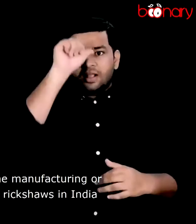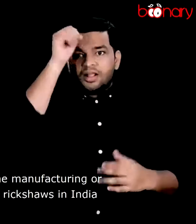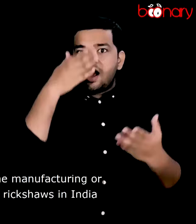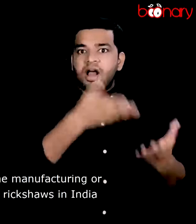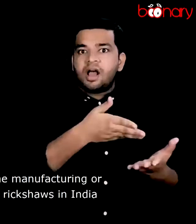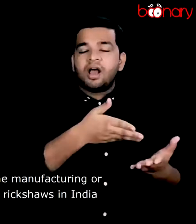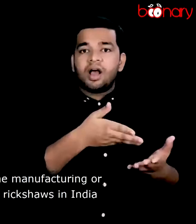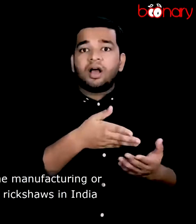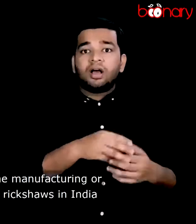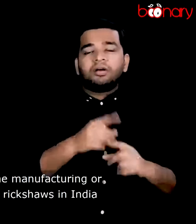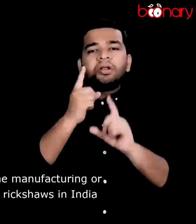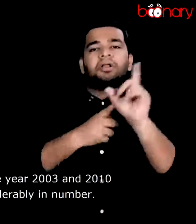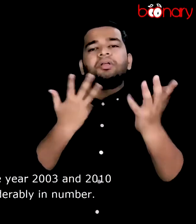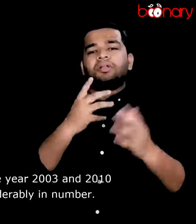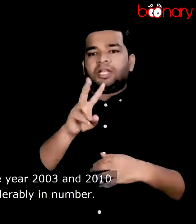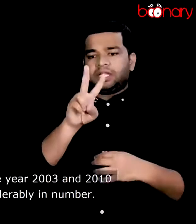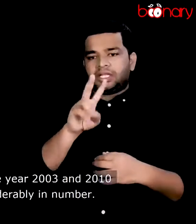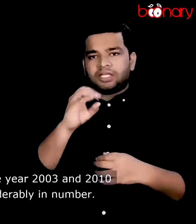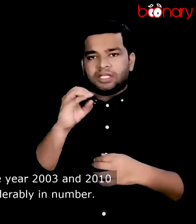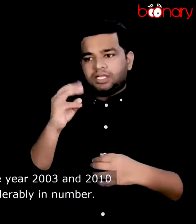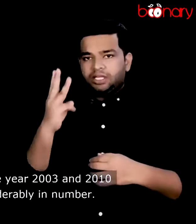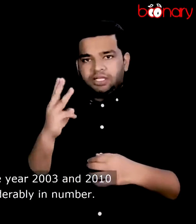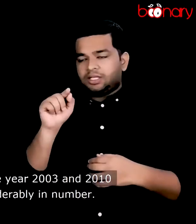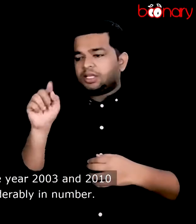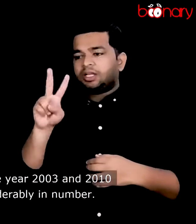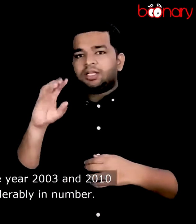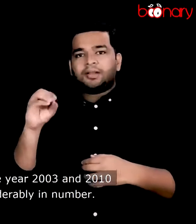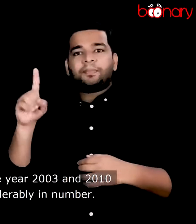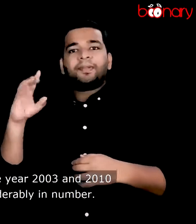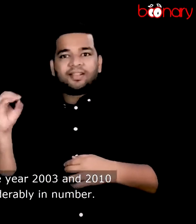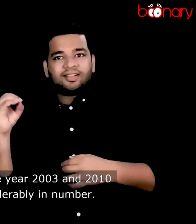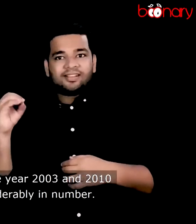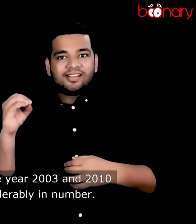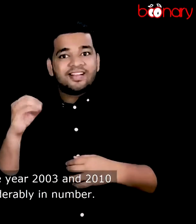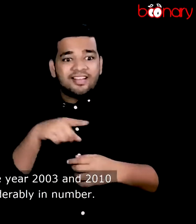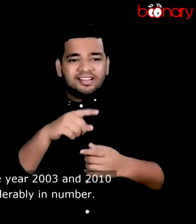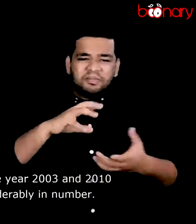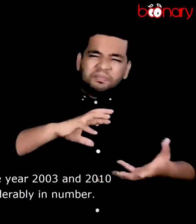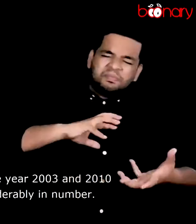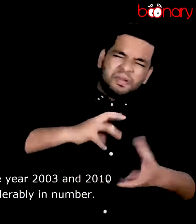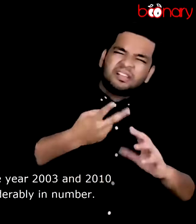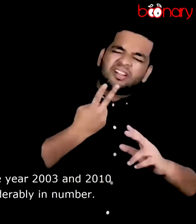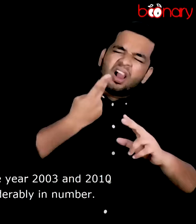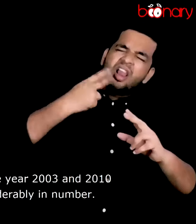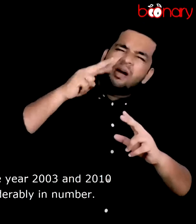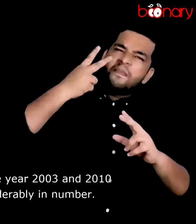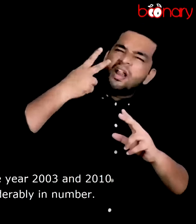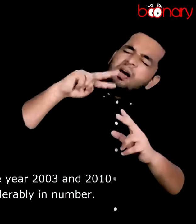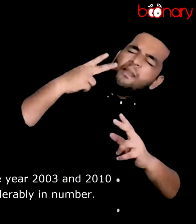rickshaws in India, especially between the year 2003 and 2010, has